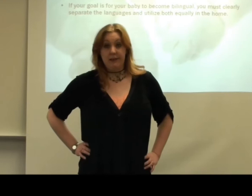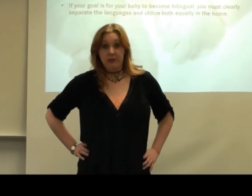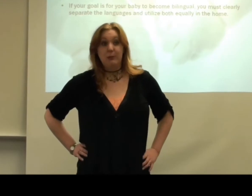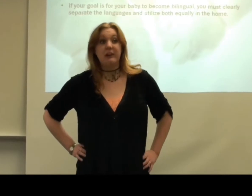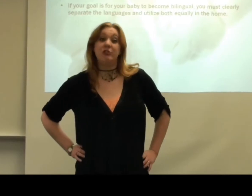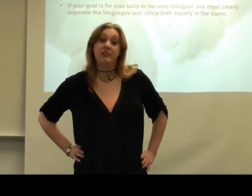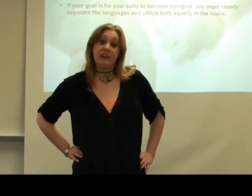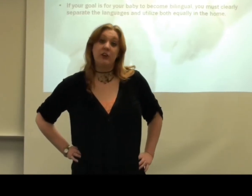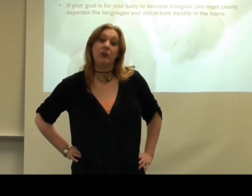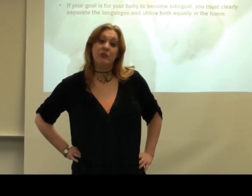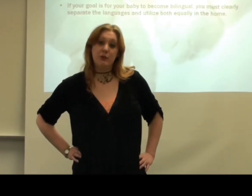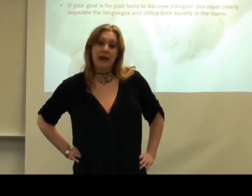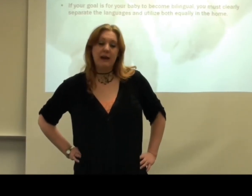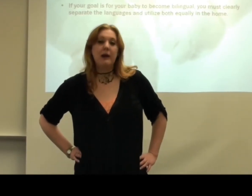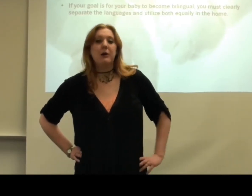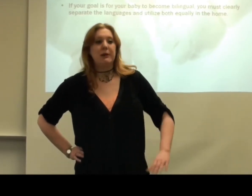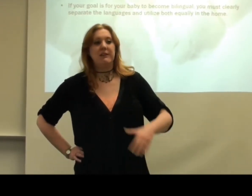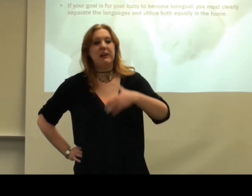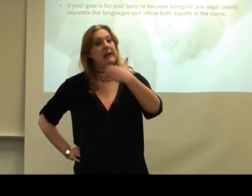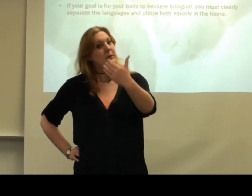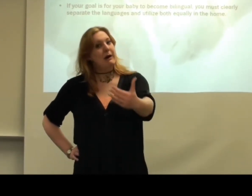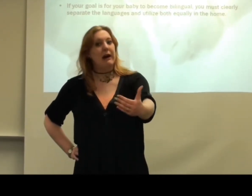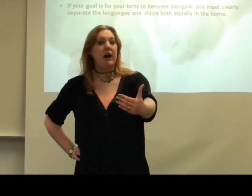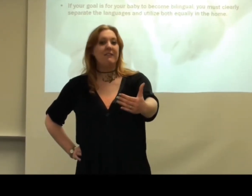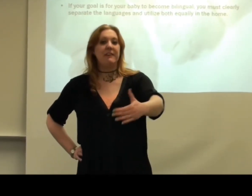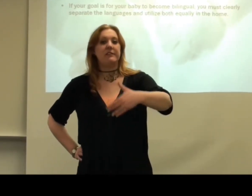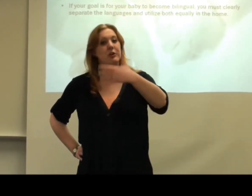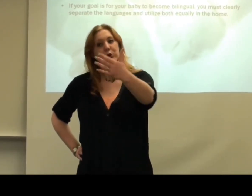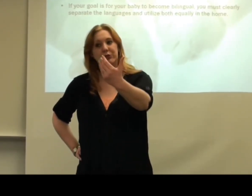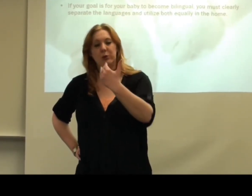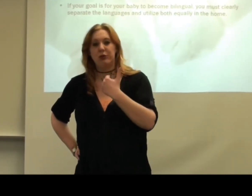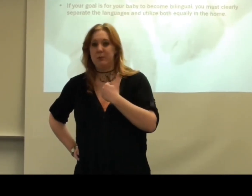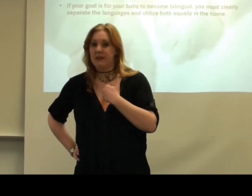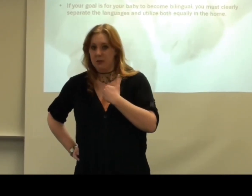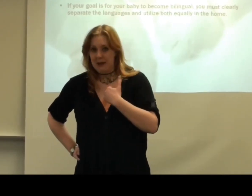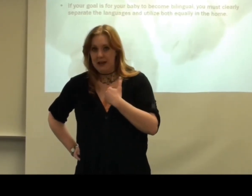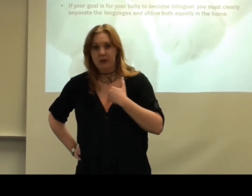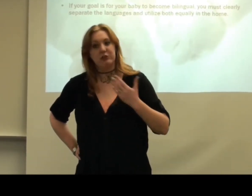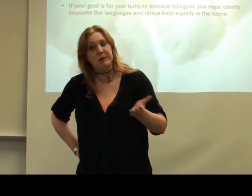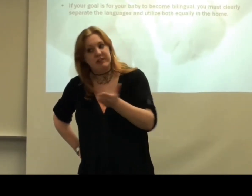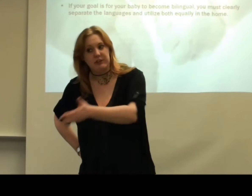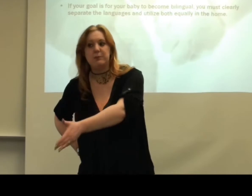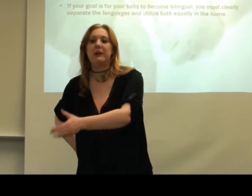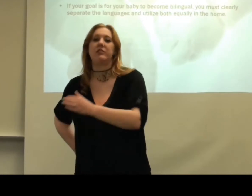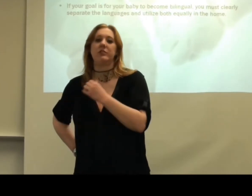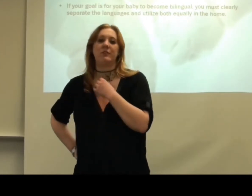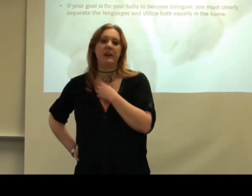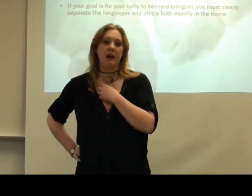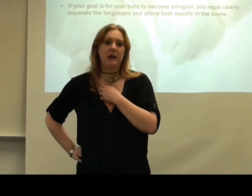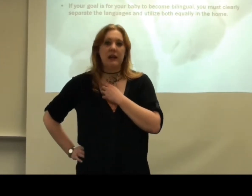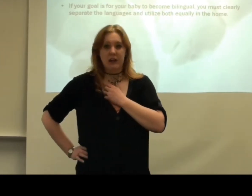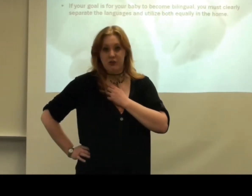English because she's seen her do that. But even in my office, Ute will speak to me in English, but still speak to Sophia in